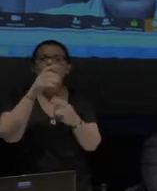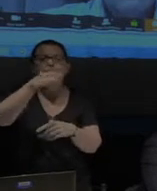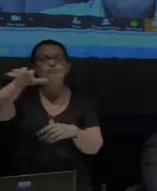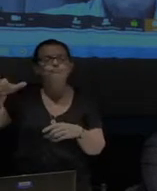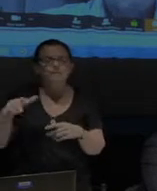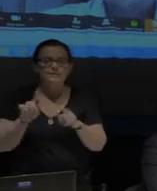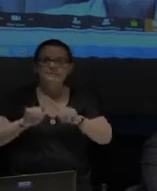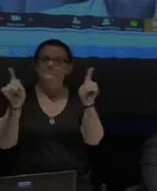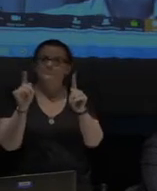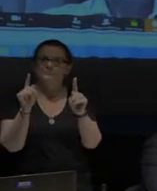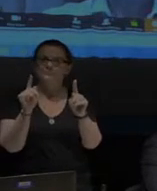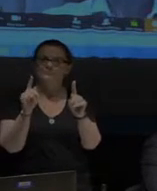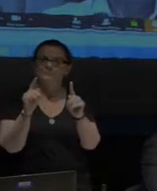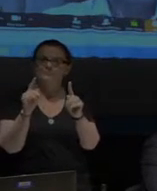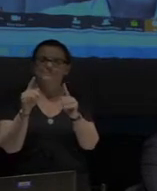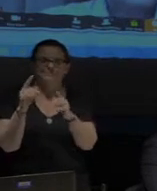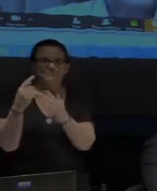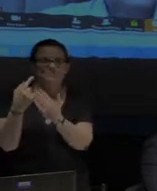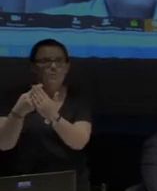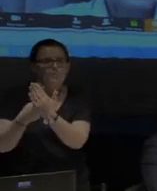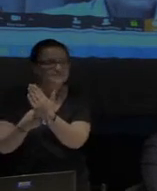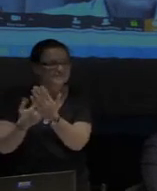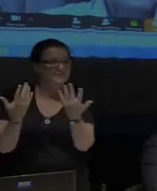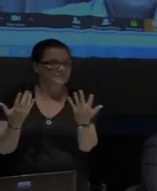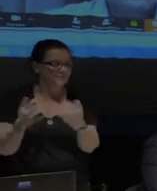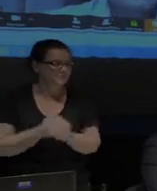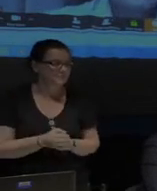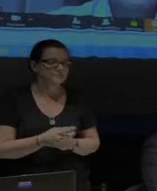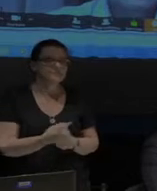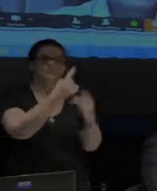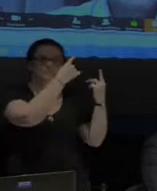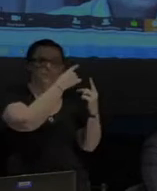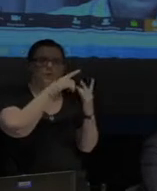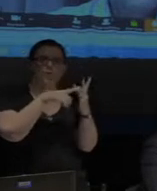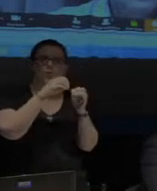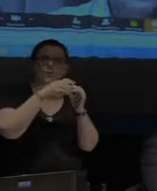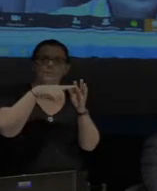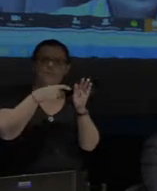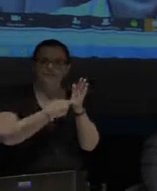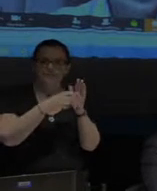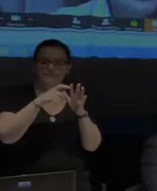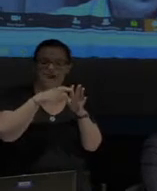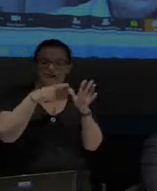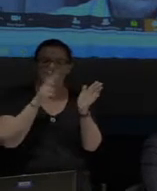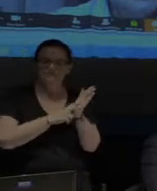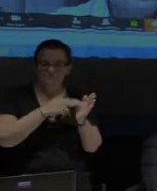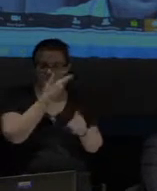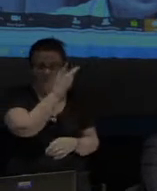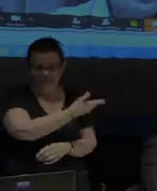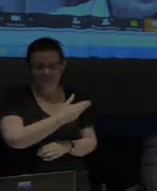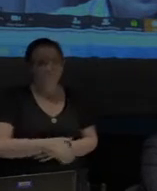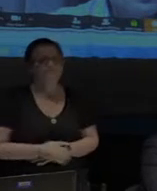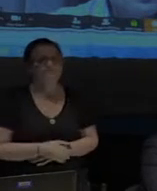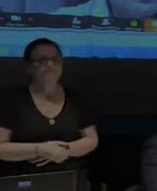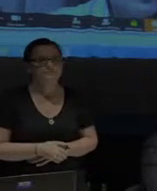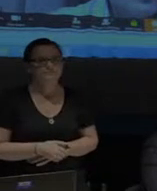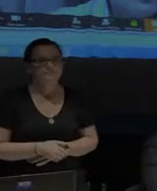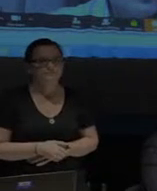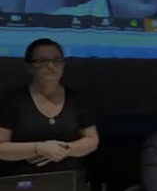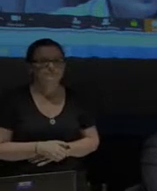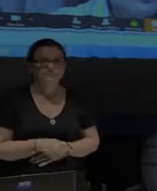therefore, the restatement of this, I think, is always really important. Oberdan, can you hear me now? Excellent. Did